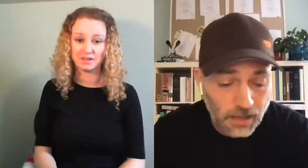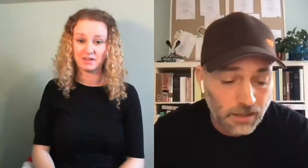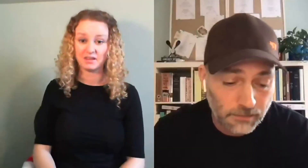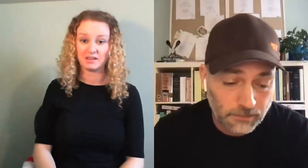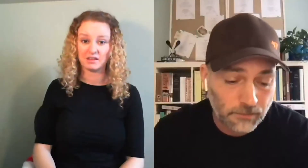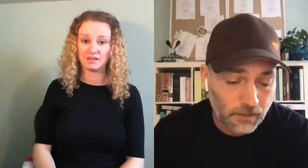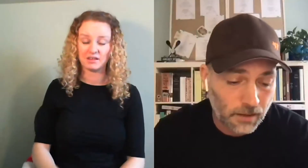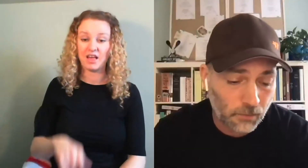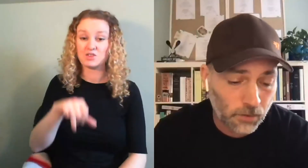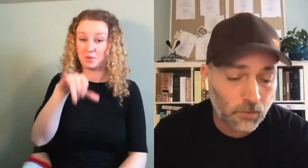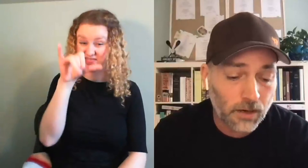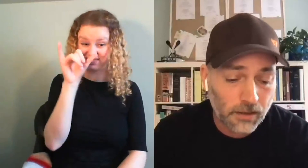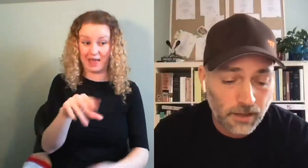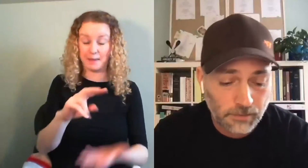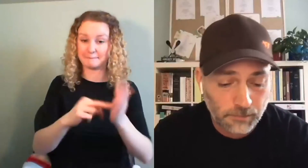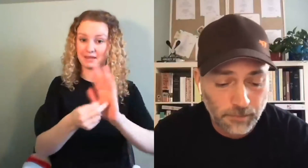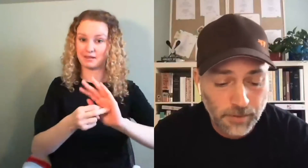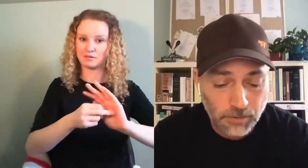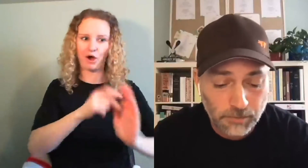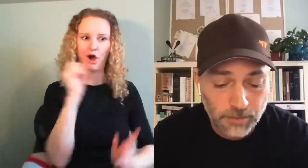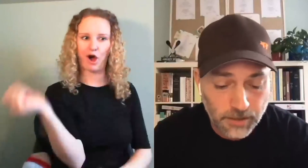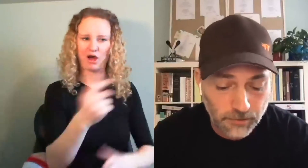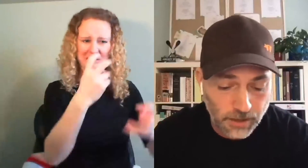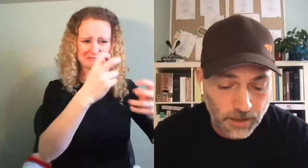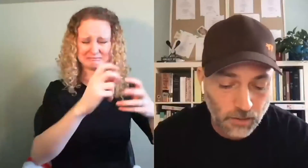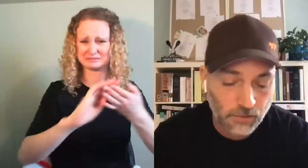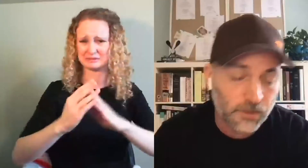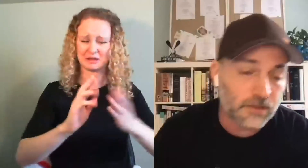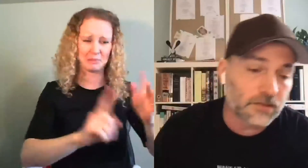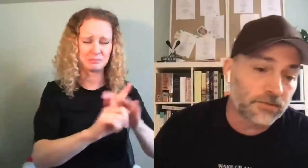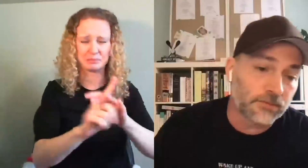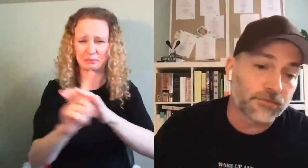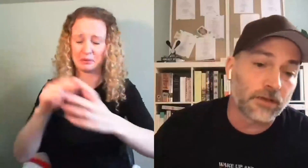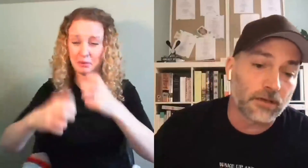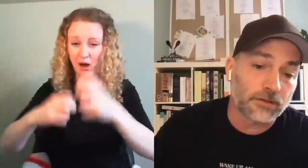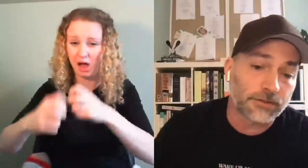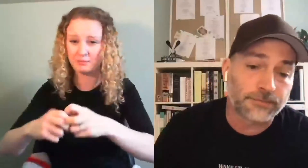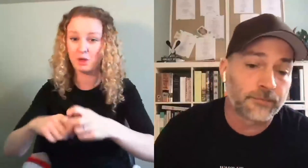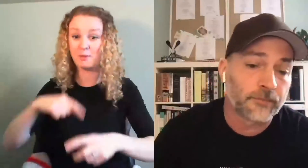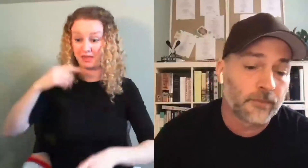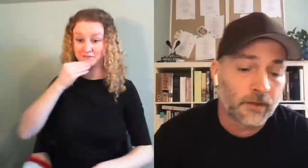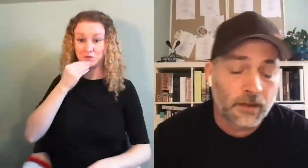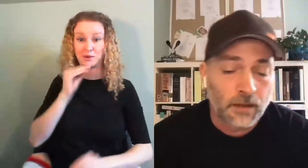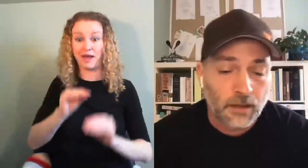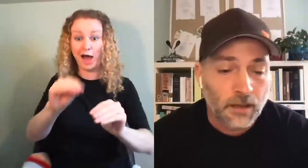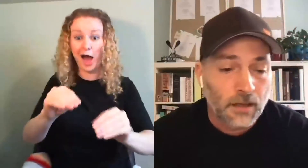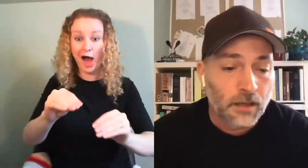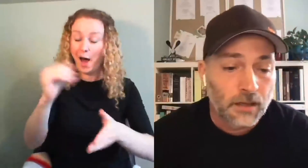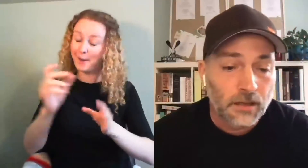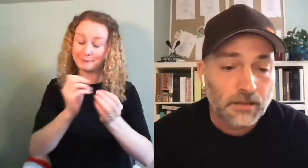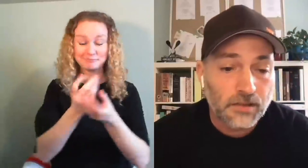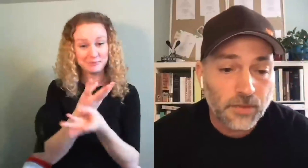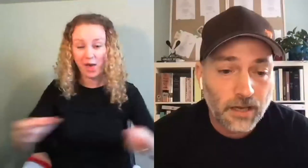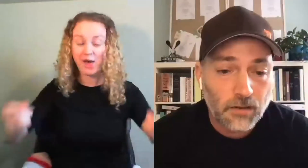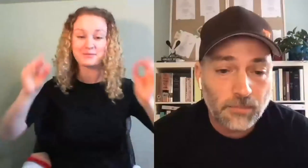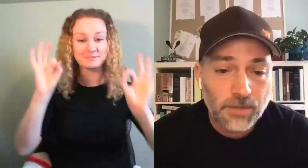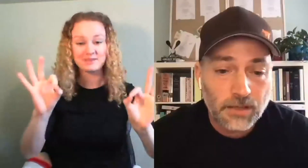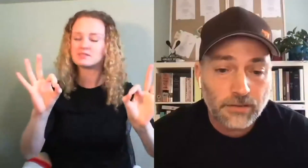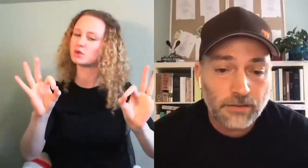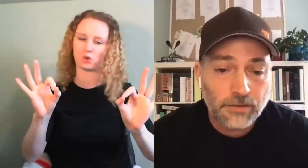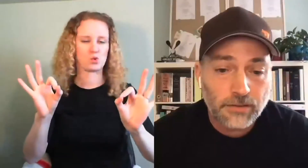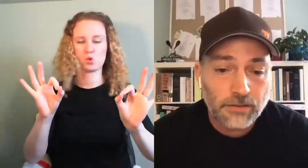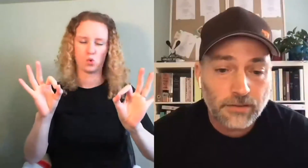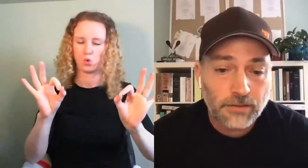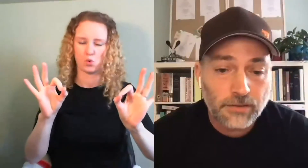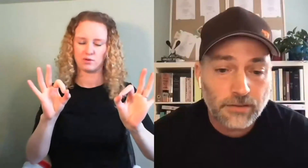a Band-Aid. We're aware of that. But people are bleeding right now, and we need to do some triage. Since we can't all be